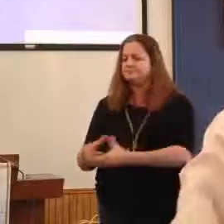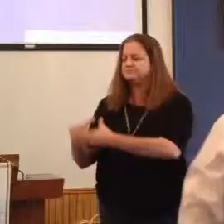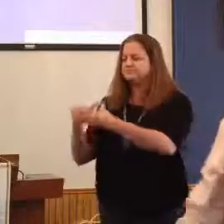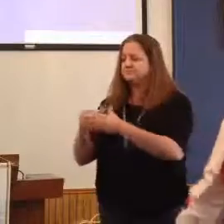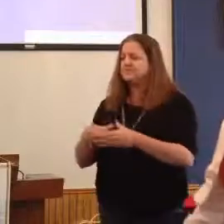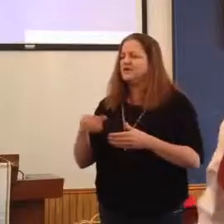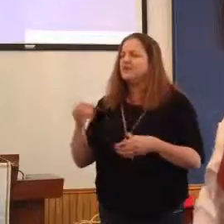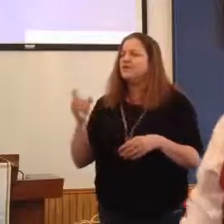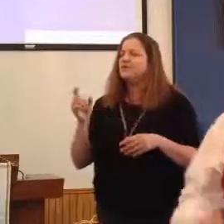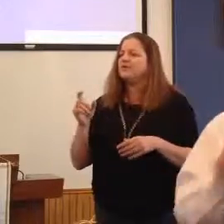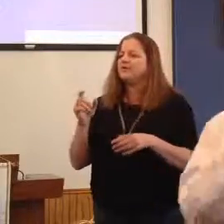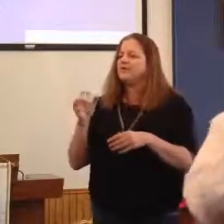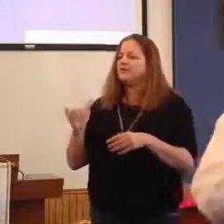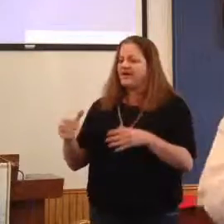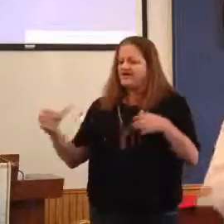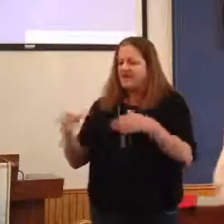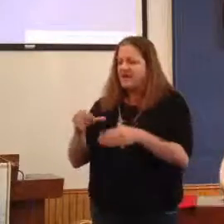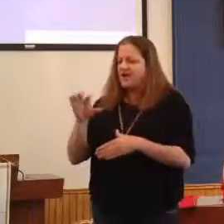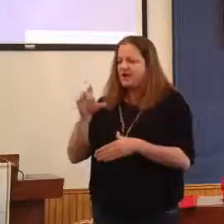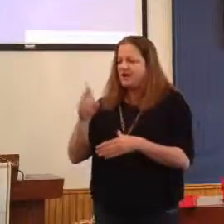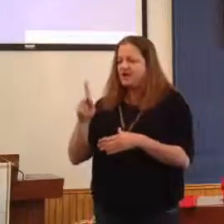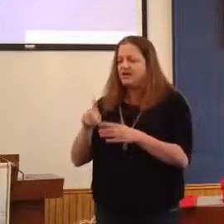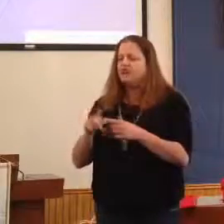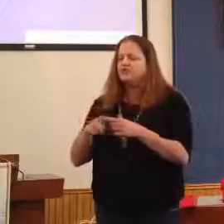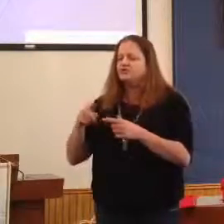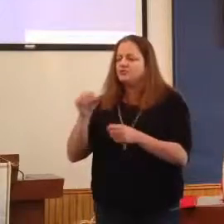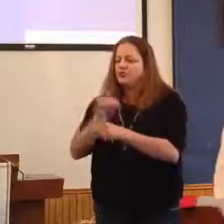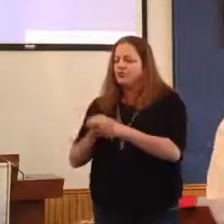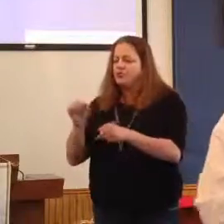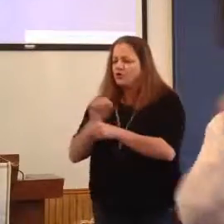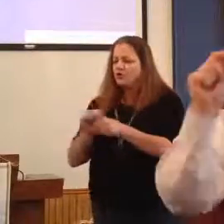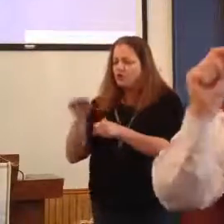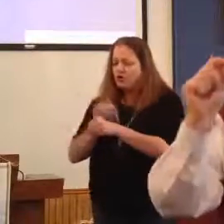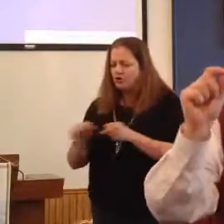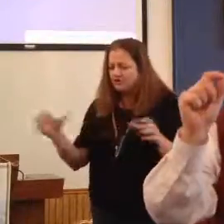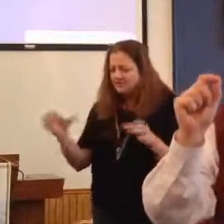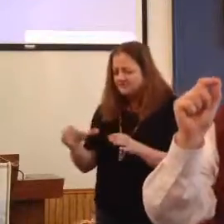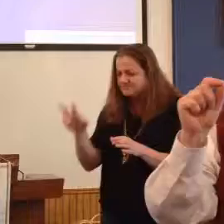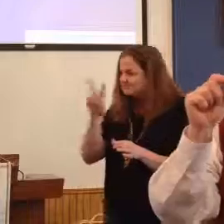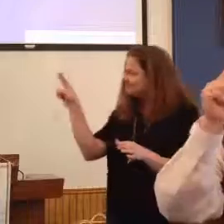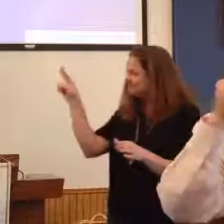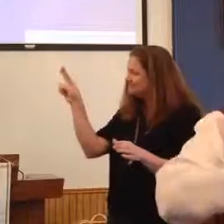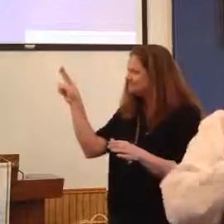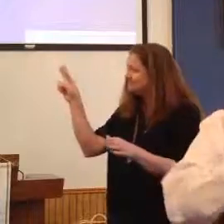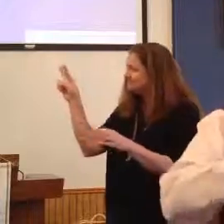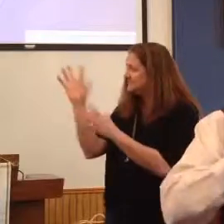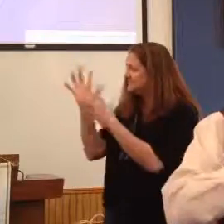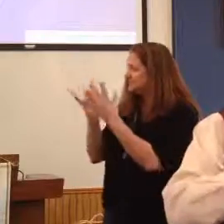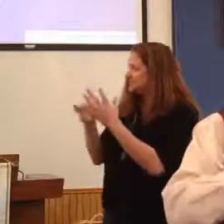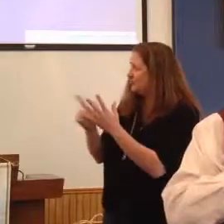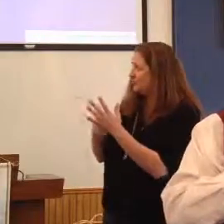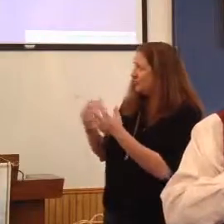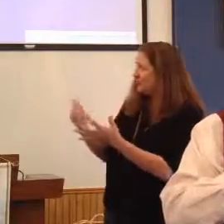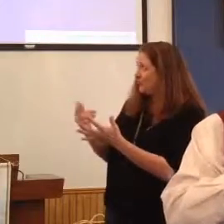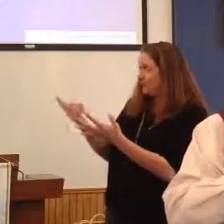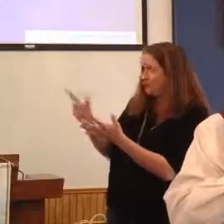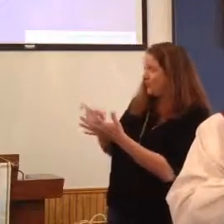to become a flock that works to find out what God, the shepherd, wants of